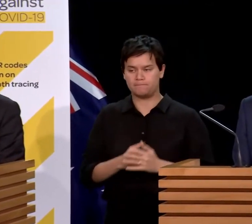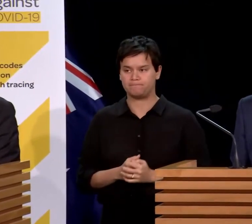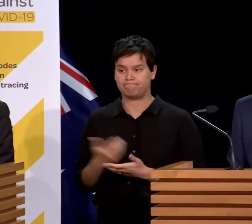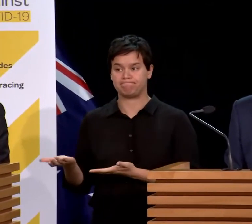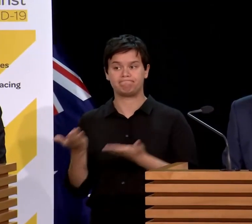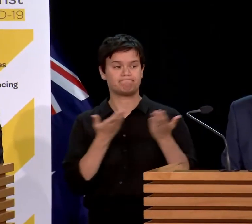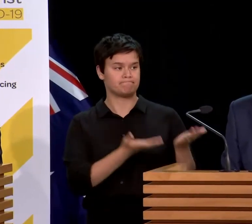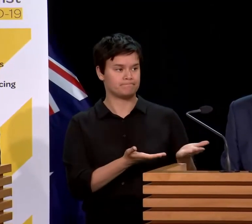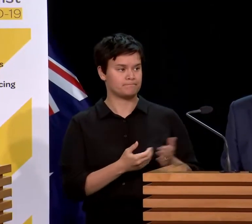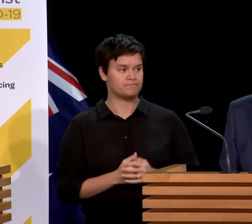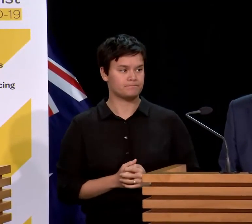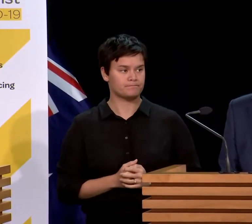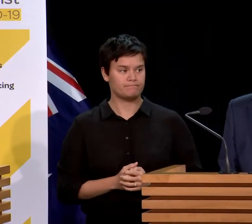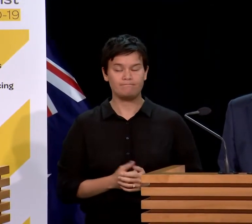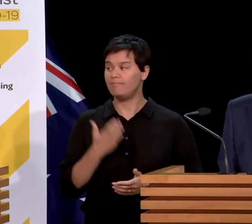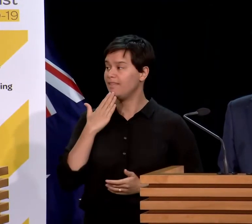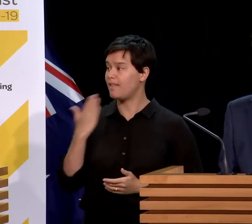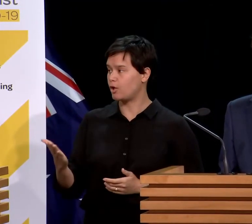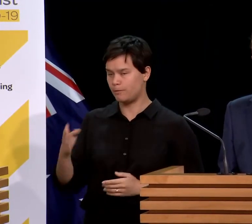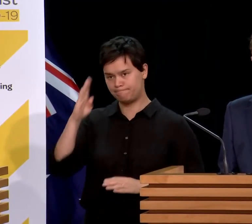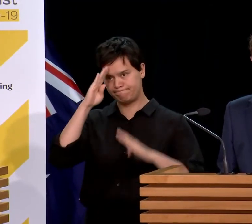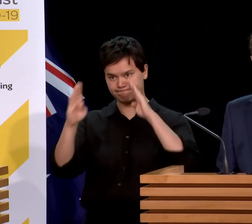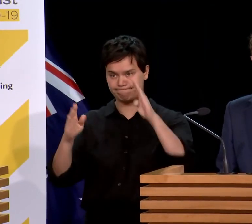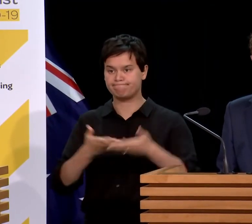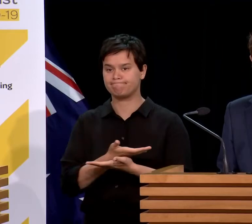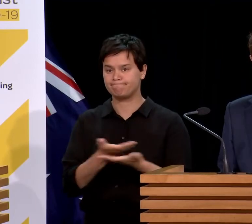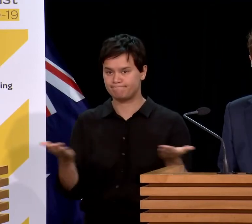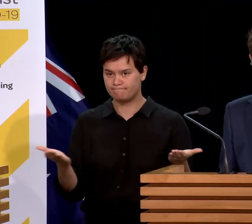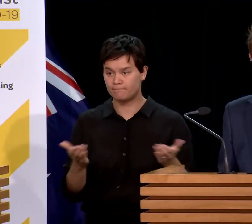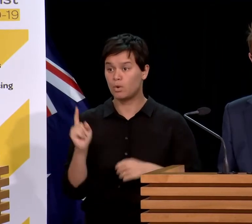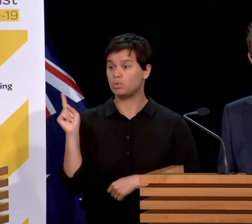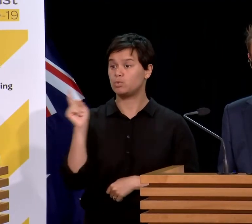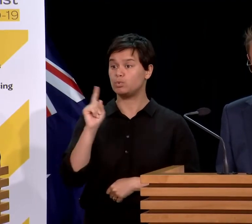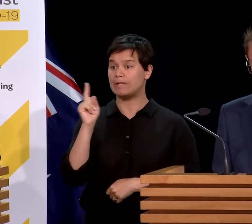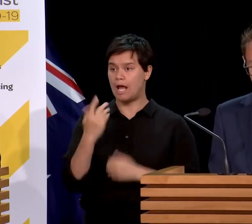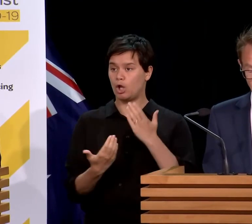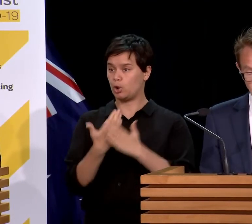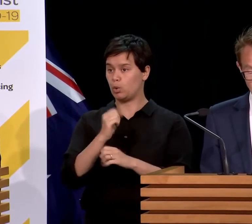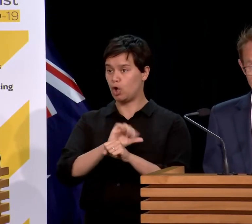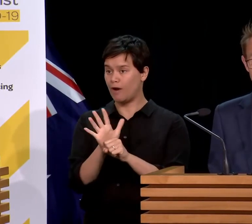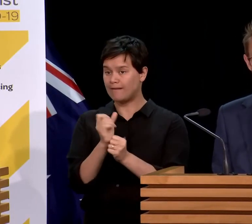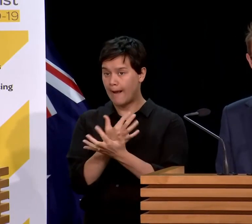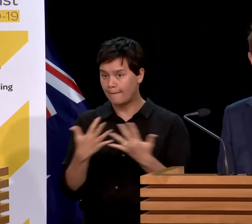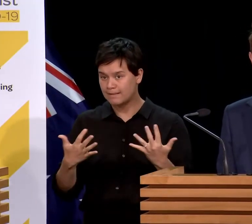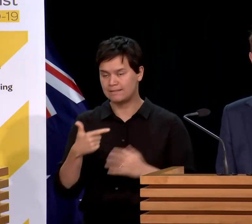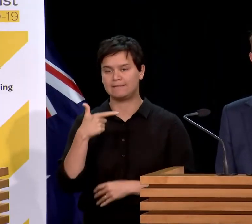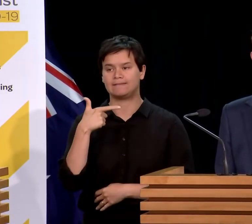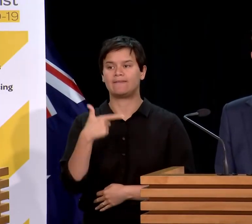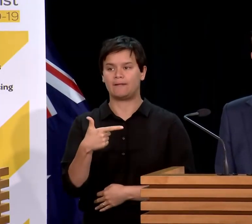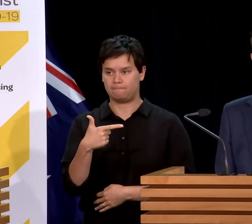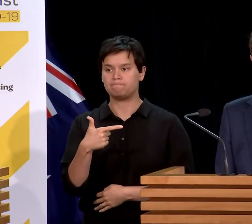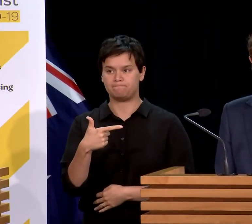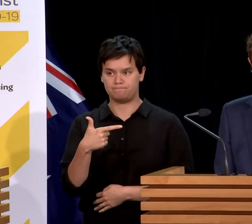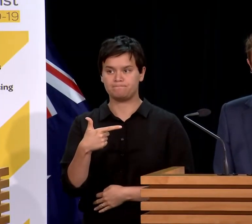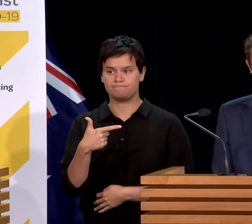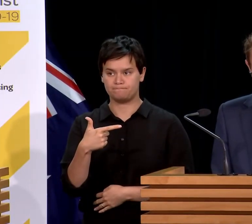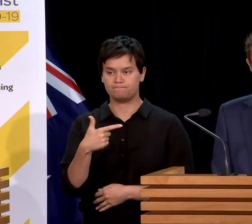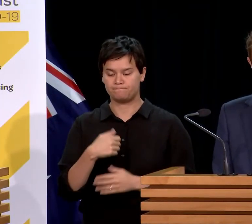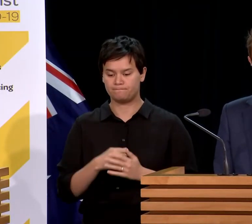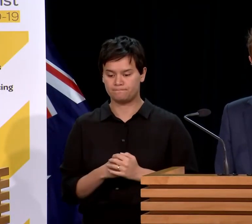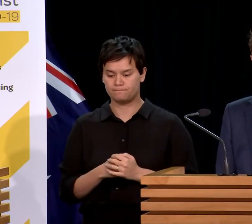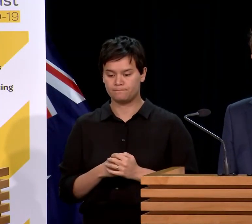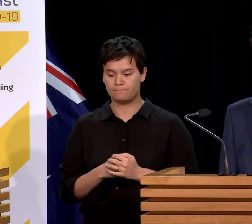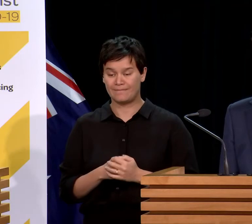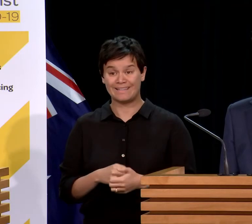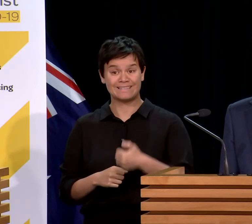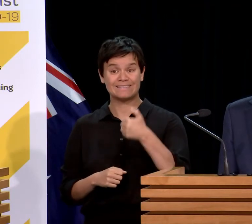katoa. So, in total, there are 7 new cases of COVID-19 to report since our media statement yesterday.